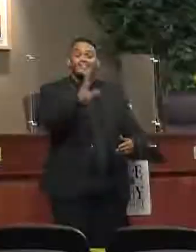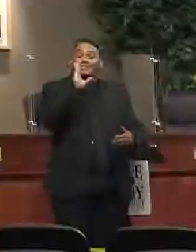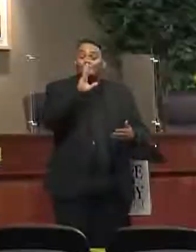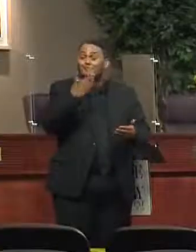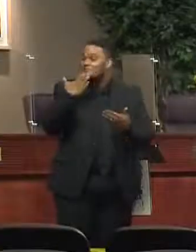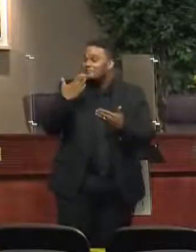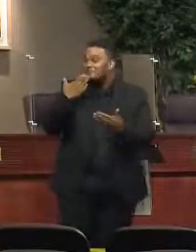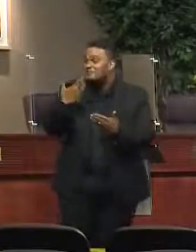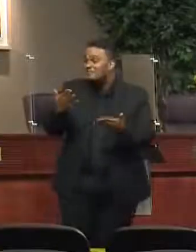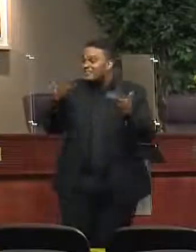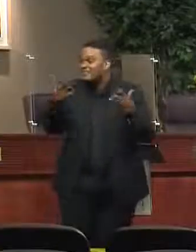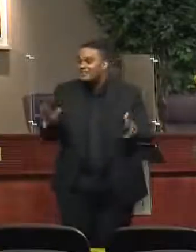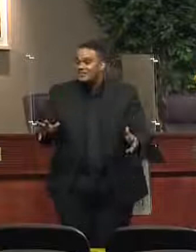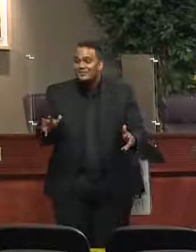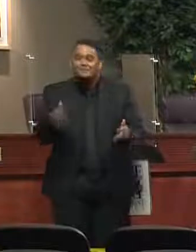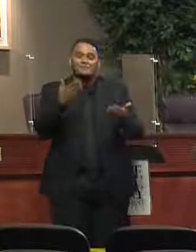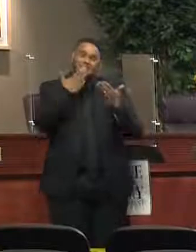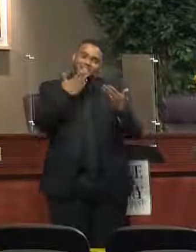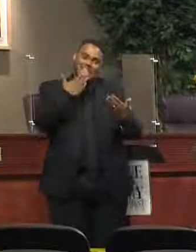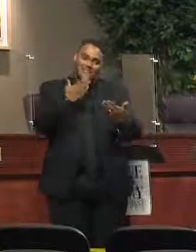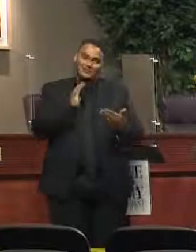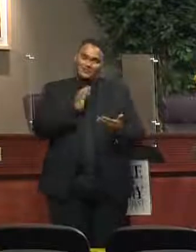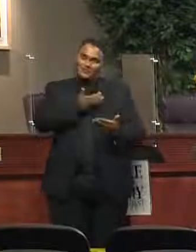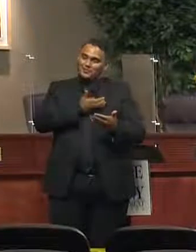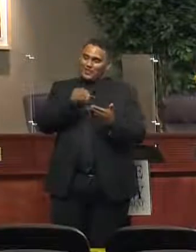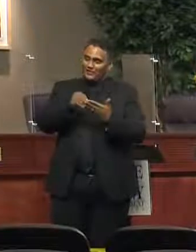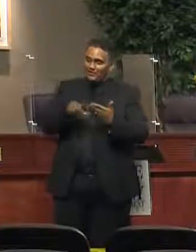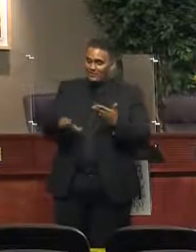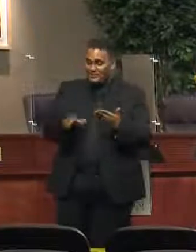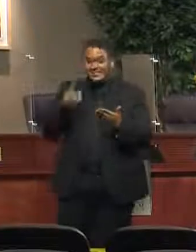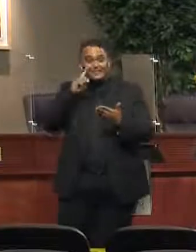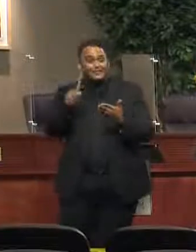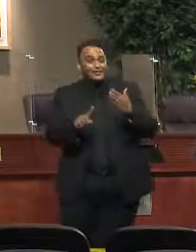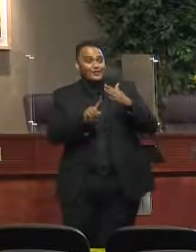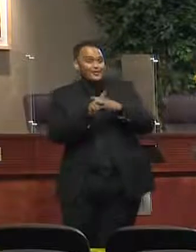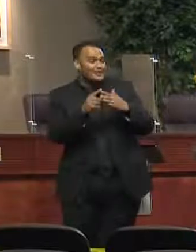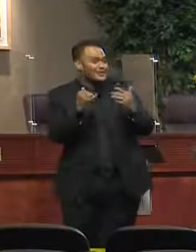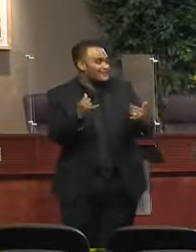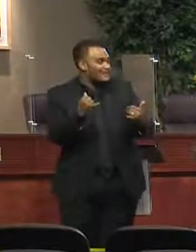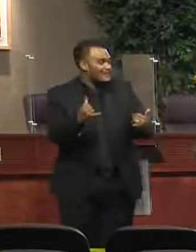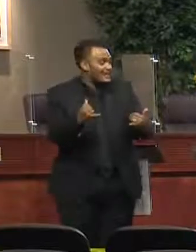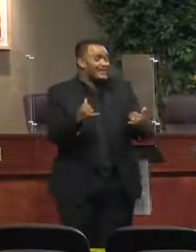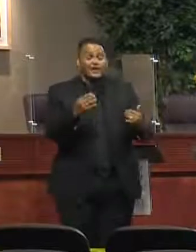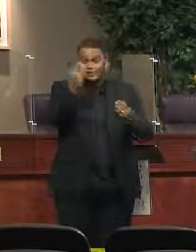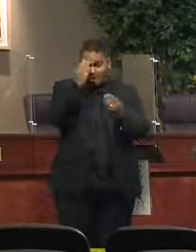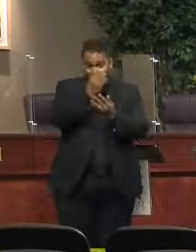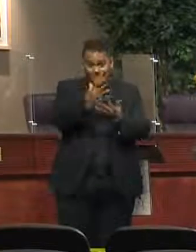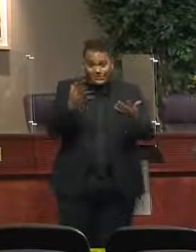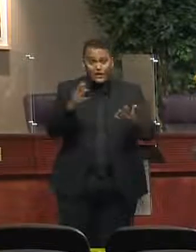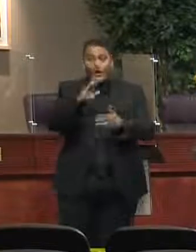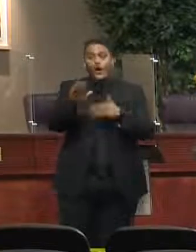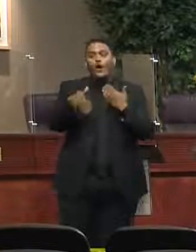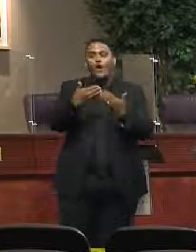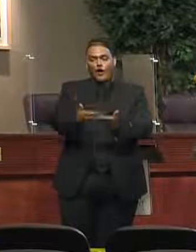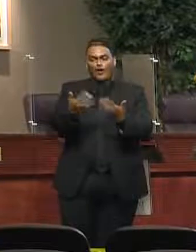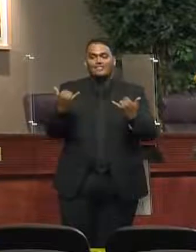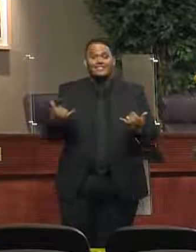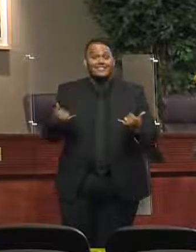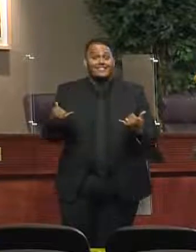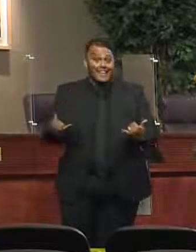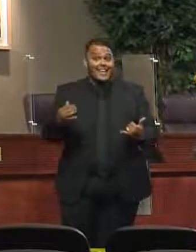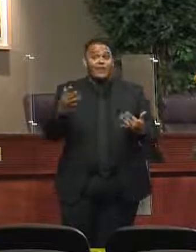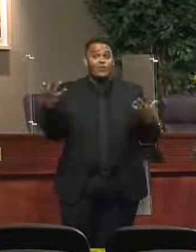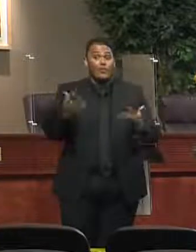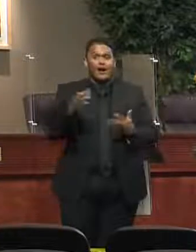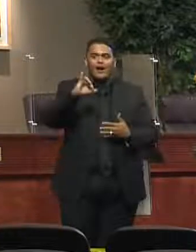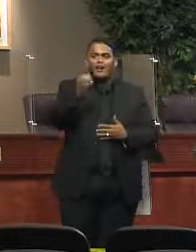Let's say thanks to our students for being here. Thank you. And by the way, they all received Johnson & Johnson, so they're one